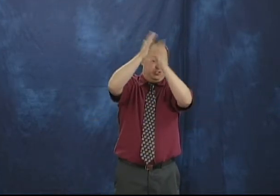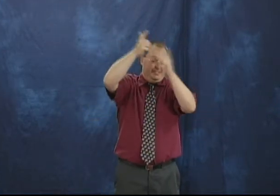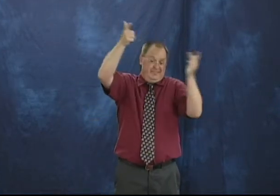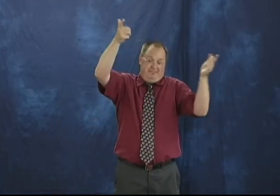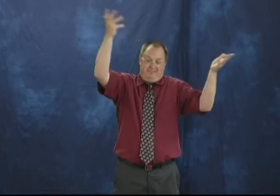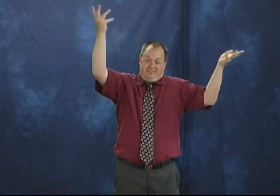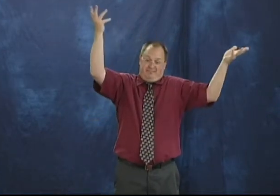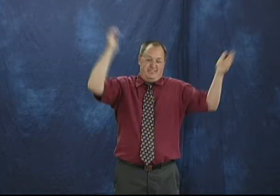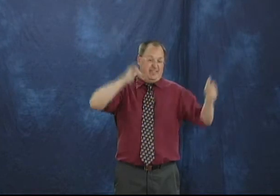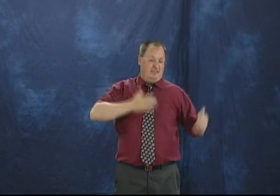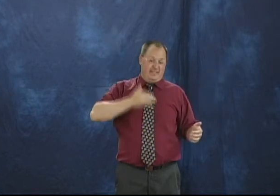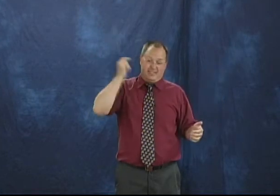lived a wild life,